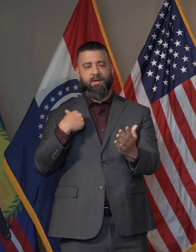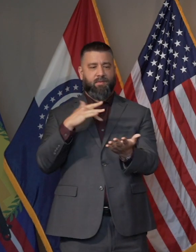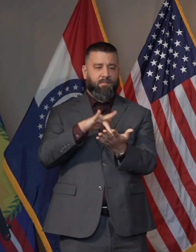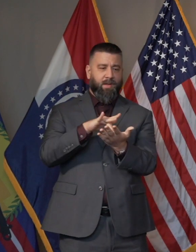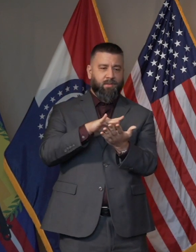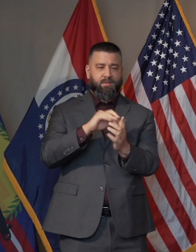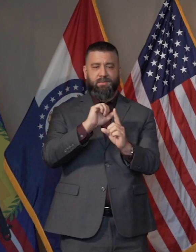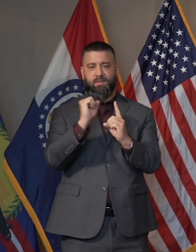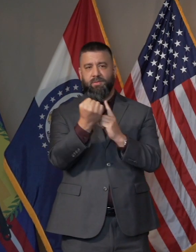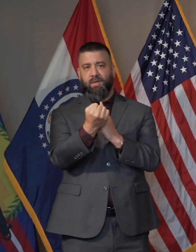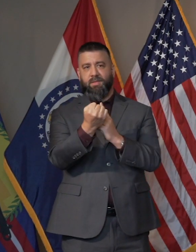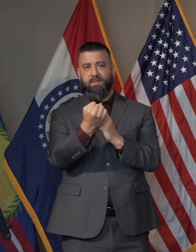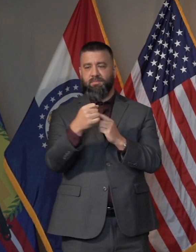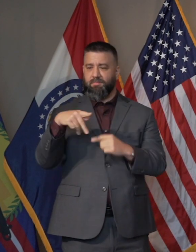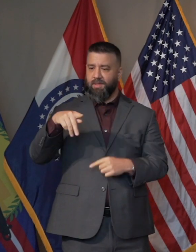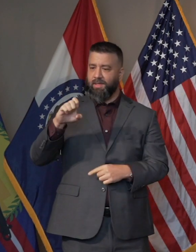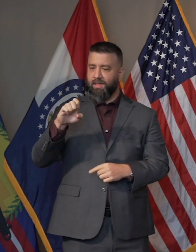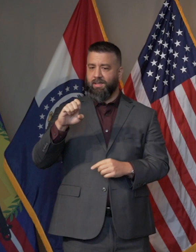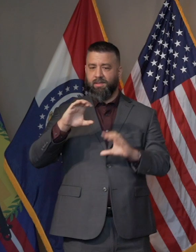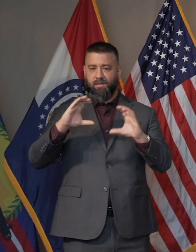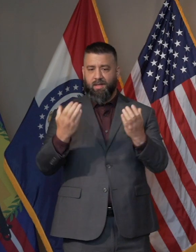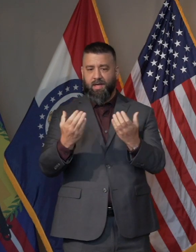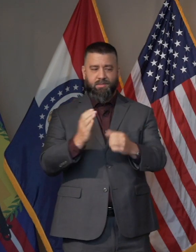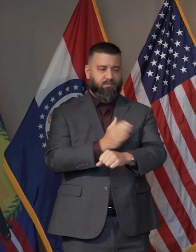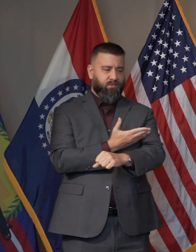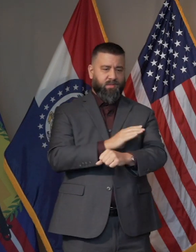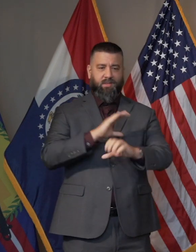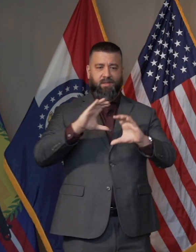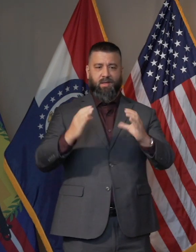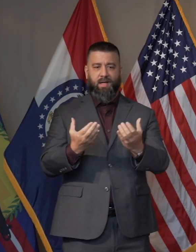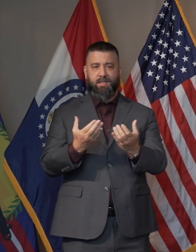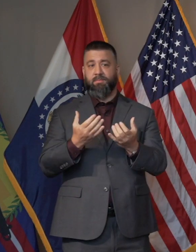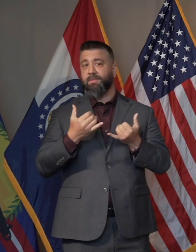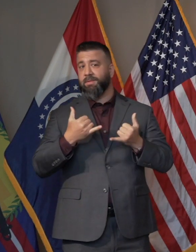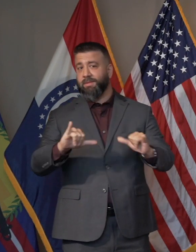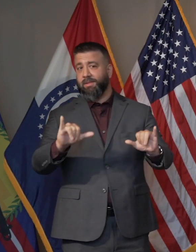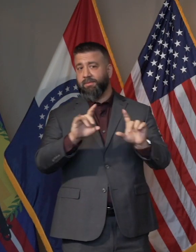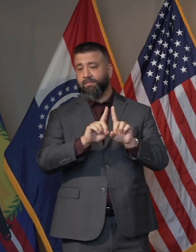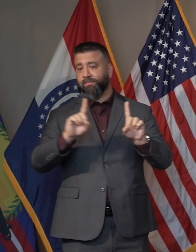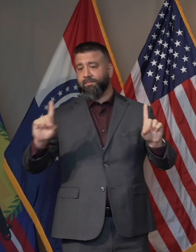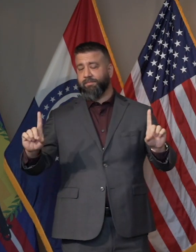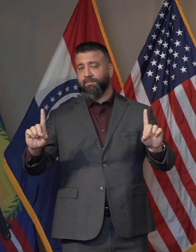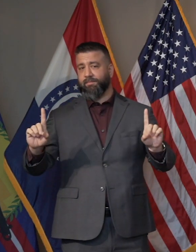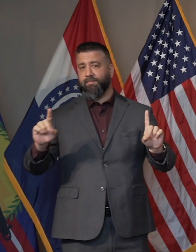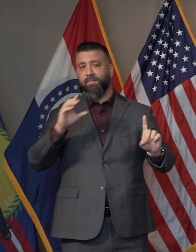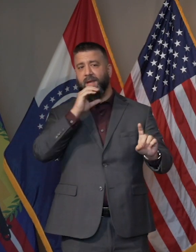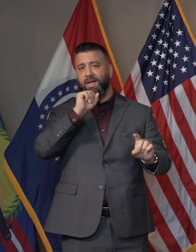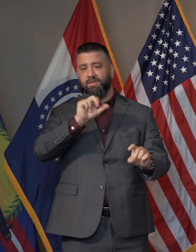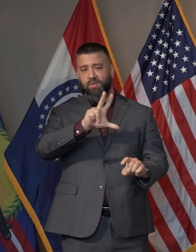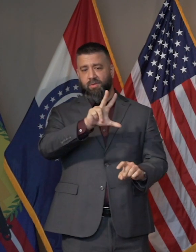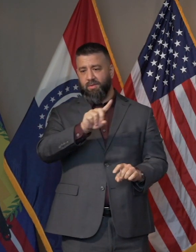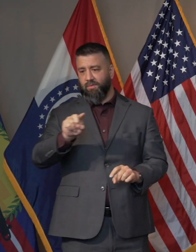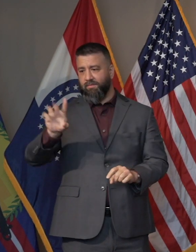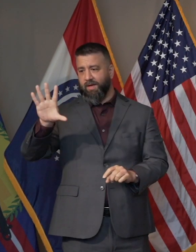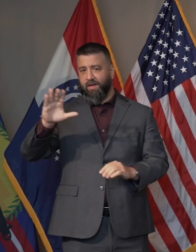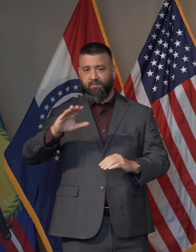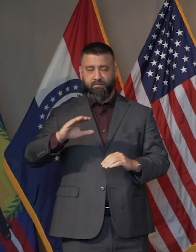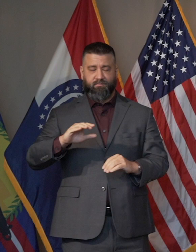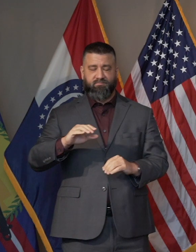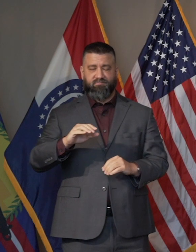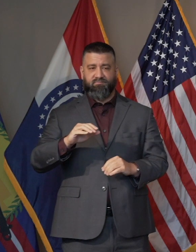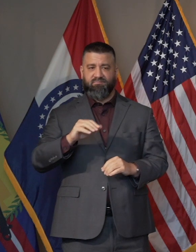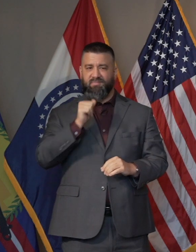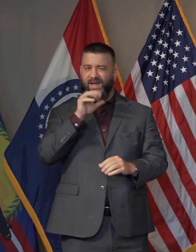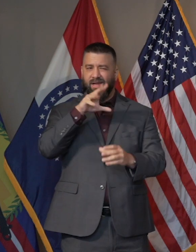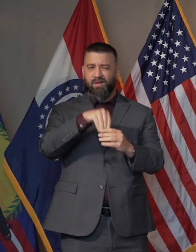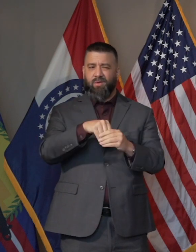music class, but they must be social distancing. While 3 to 5-year-olds aren't included in the masking order, we strongly encourage them